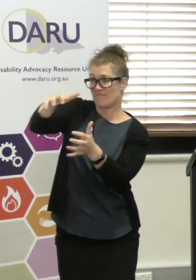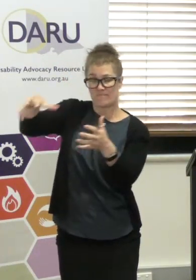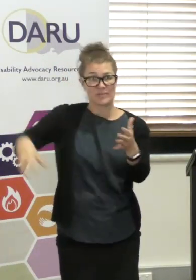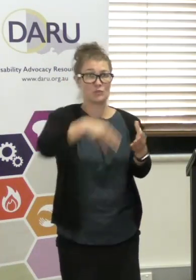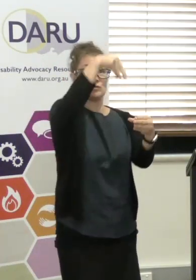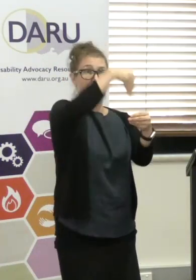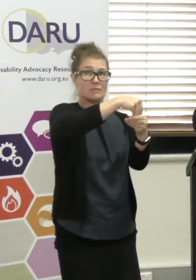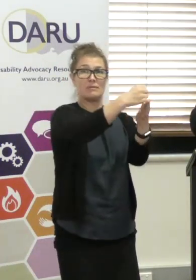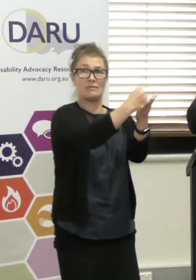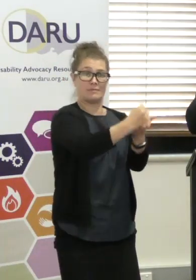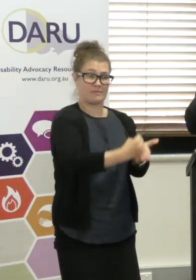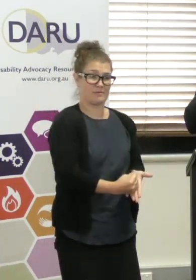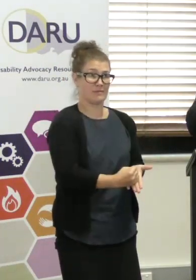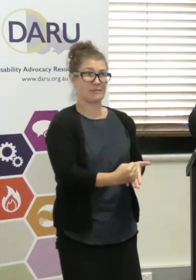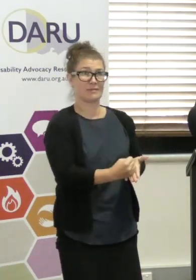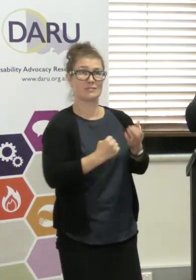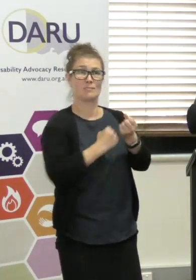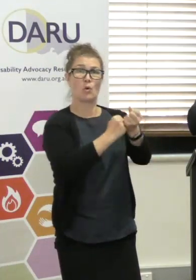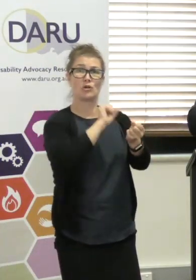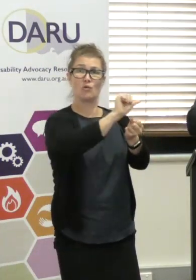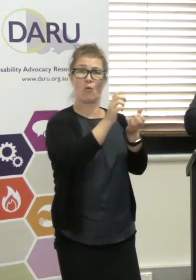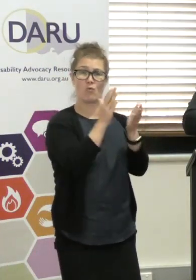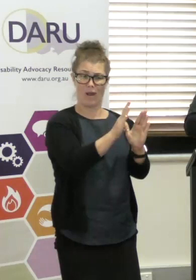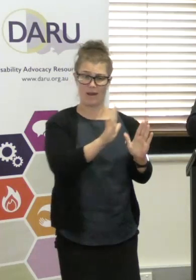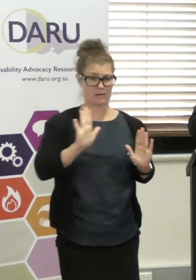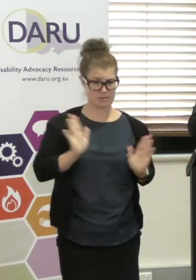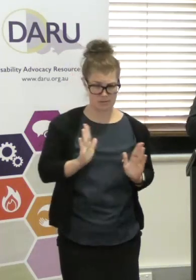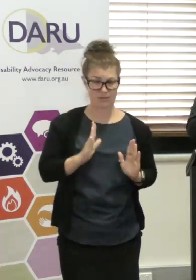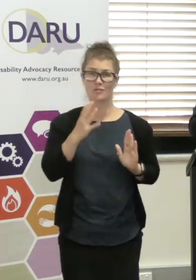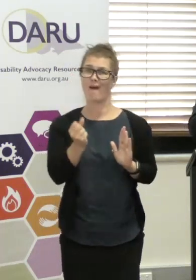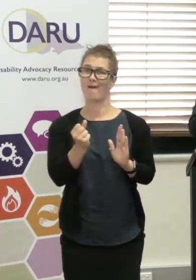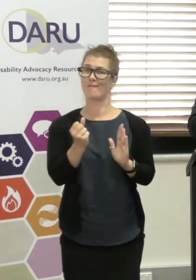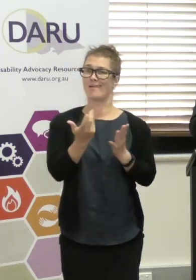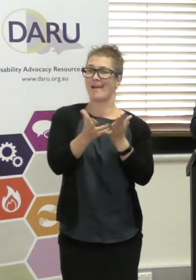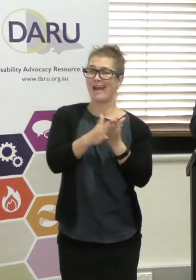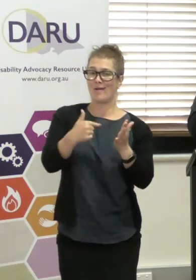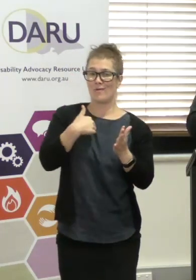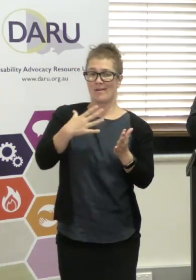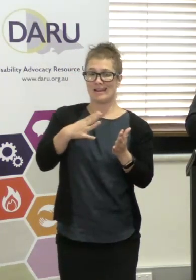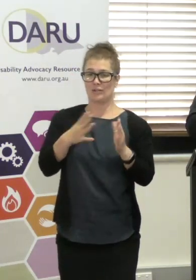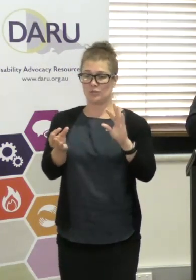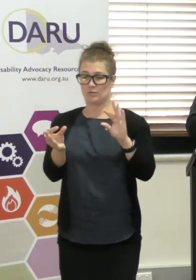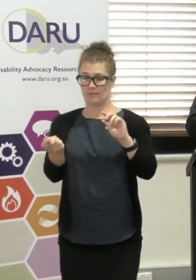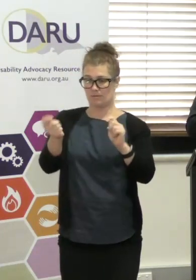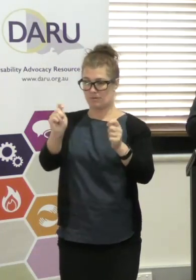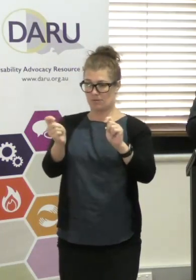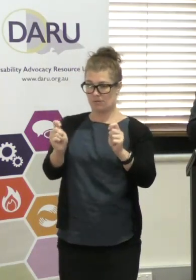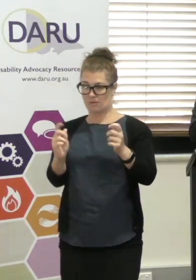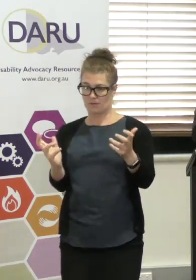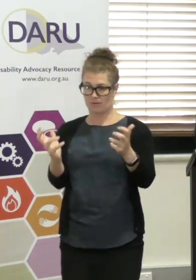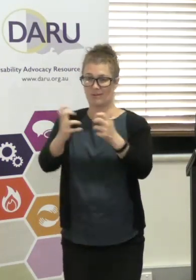your cause. So there's an art you have to do in reconfiguring it in a way that would actually support your